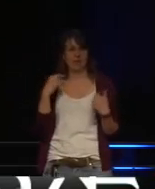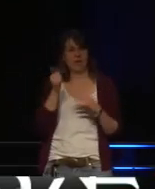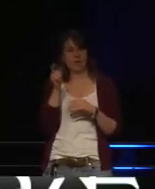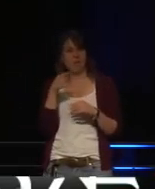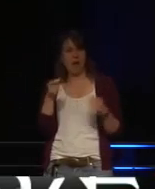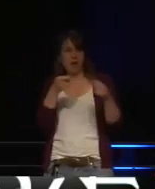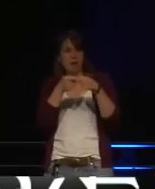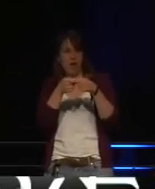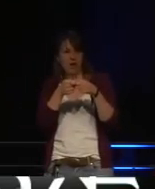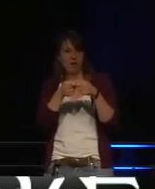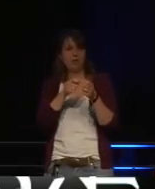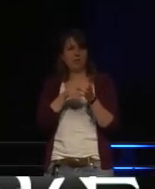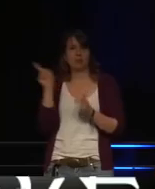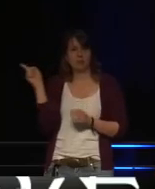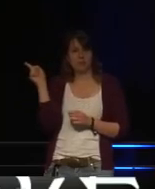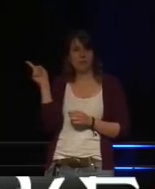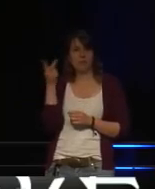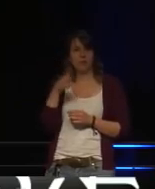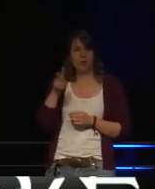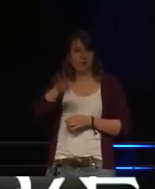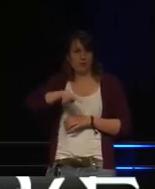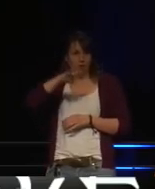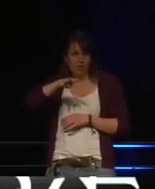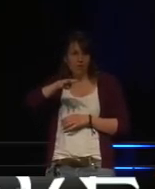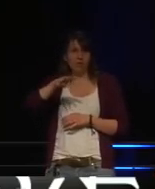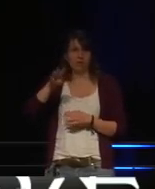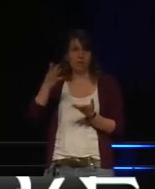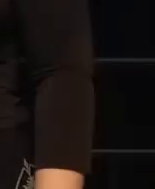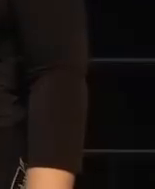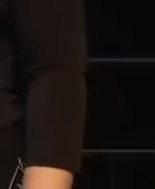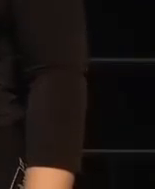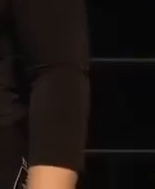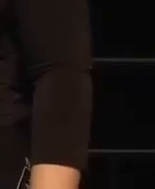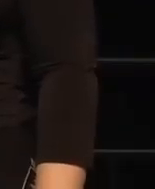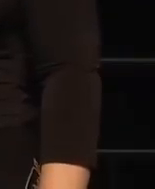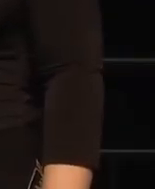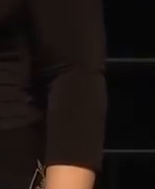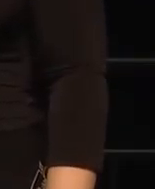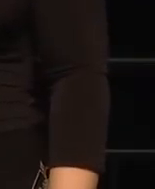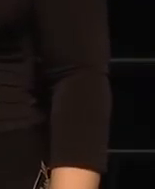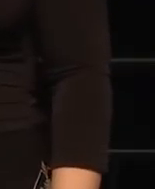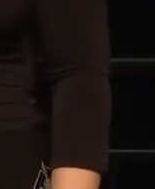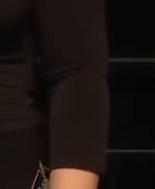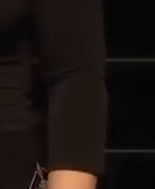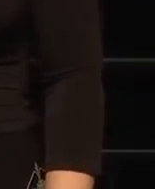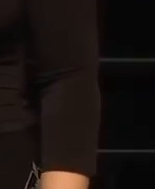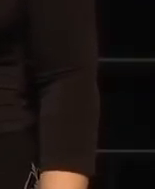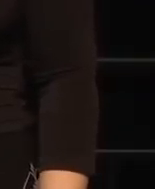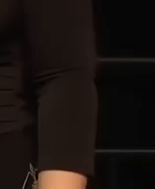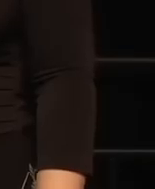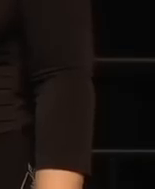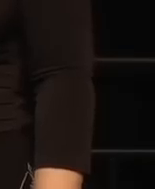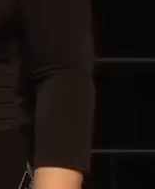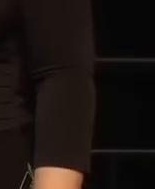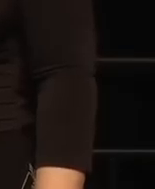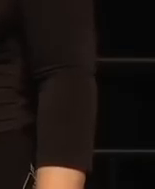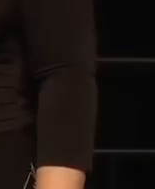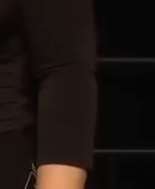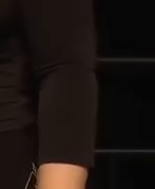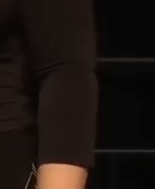local ZEAT-AT team in Austria. I'm from Vienna. And they first told me